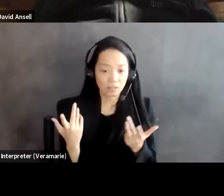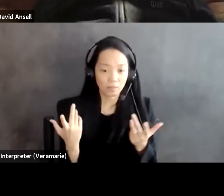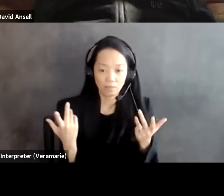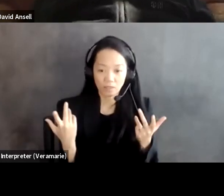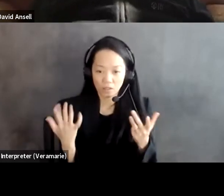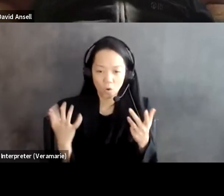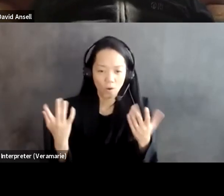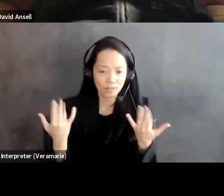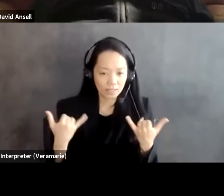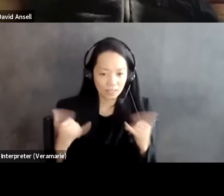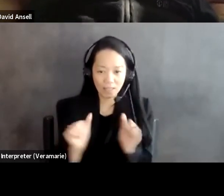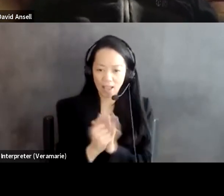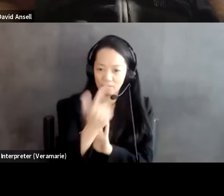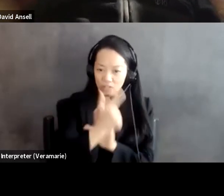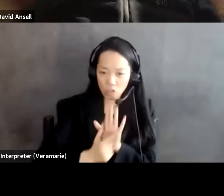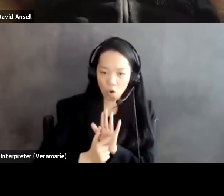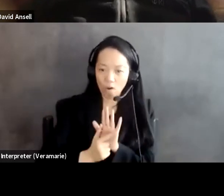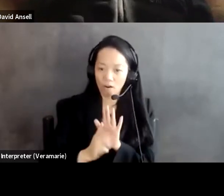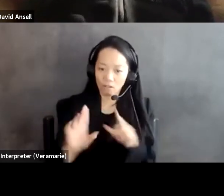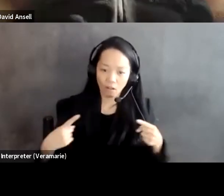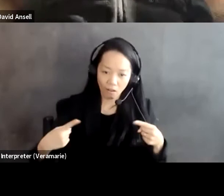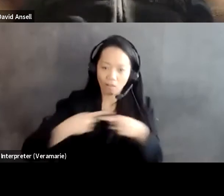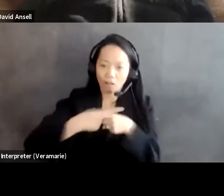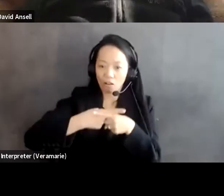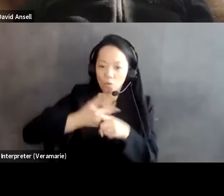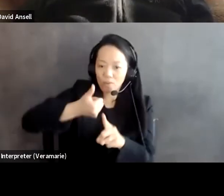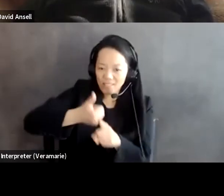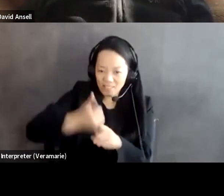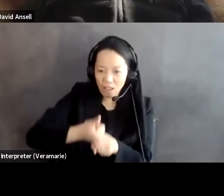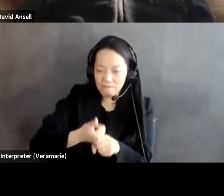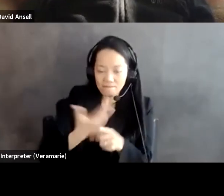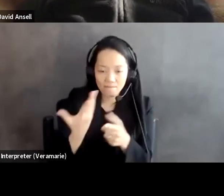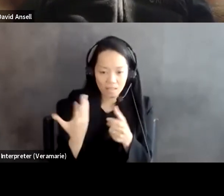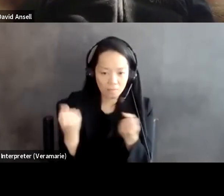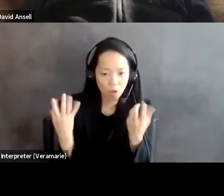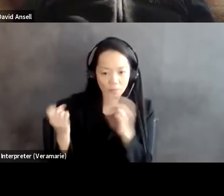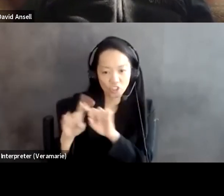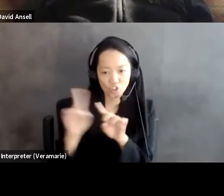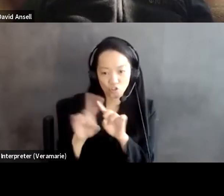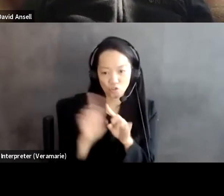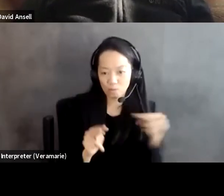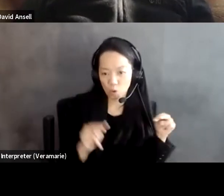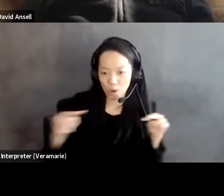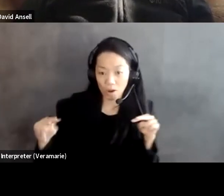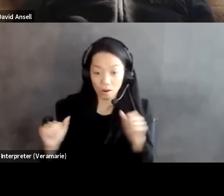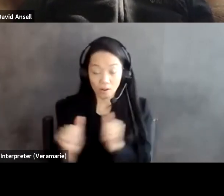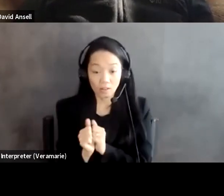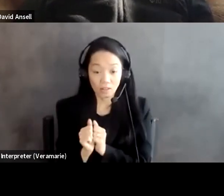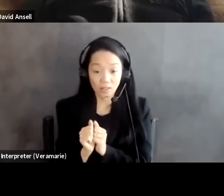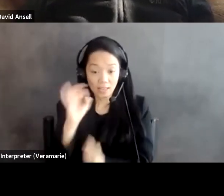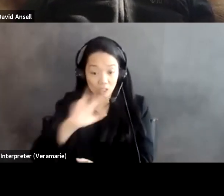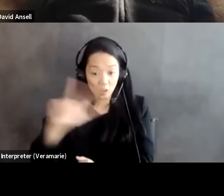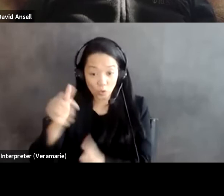a statute that contradicts itself in multiple positions, where the Illinois Appellate Court has